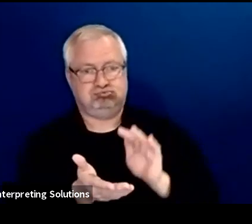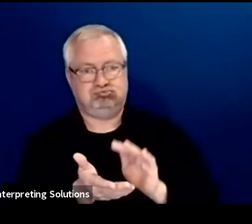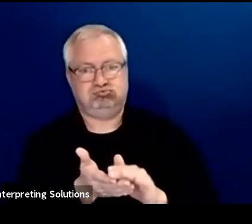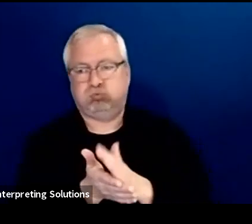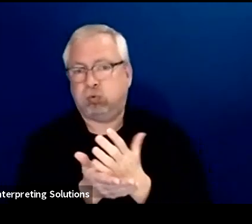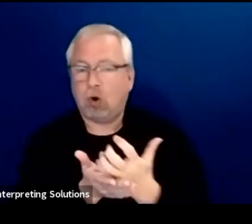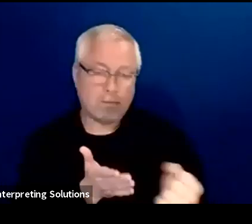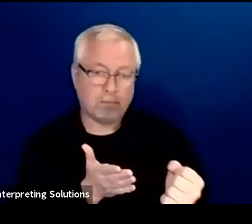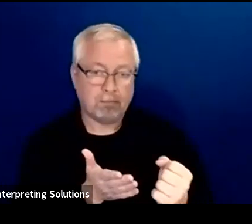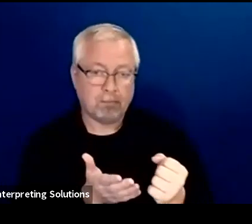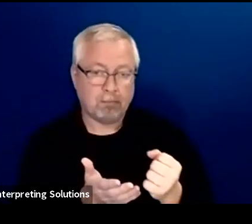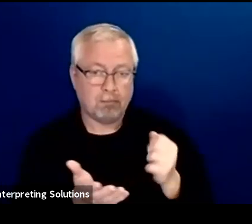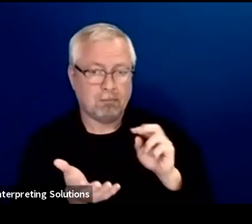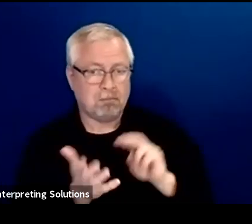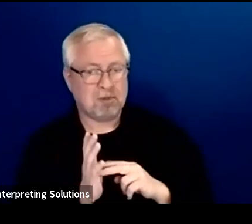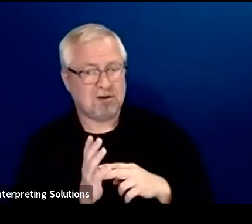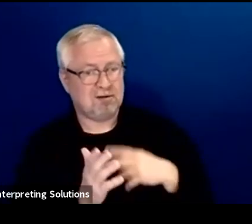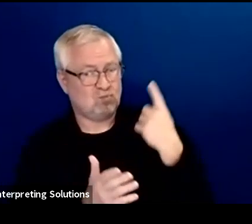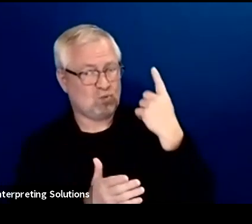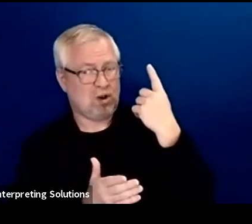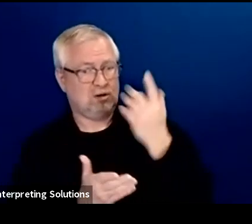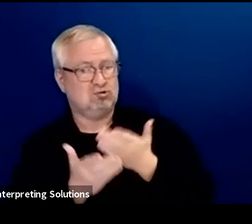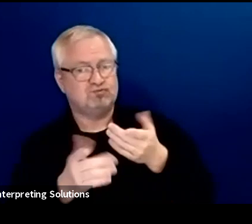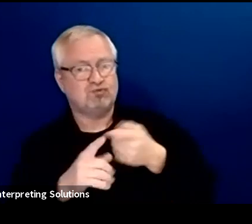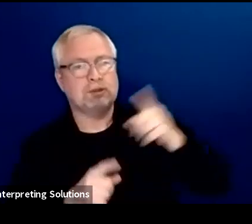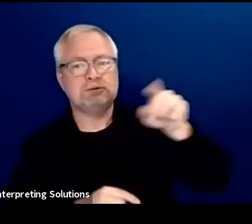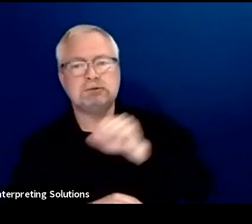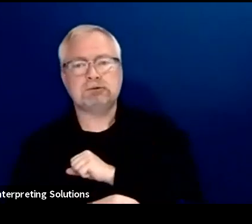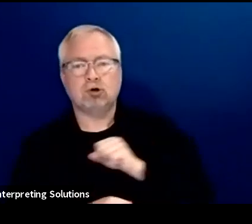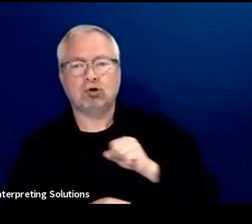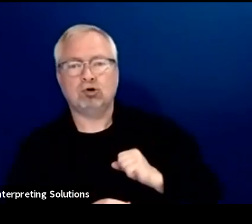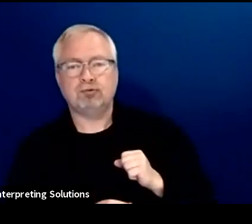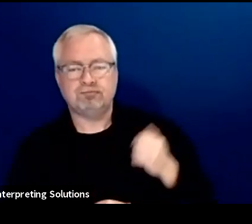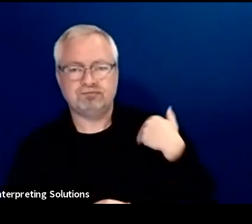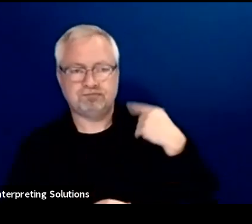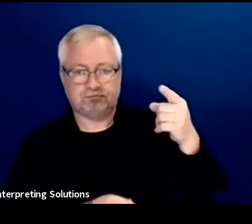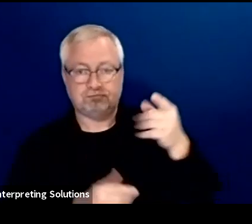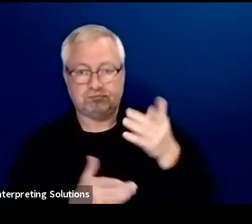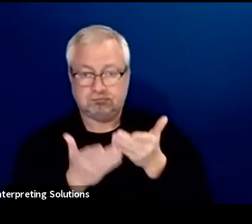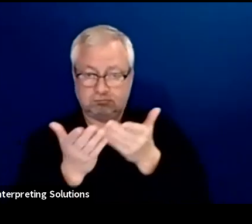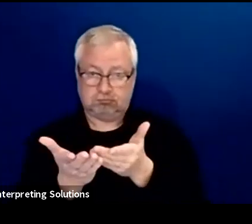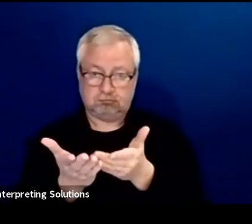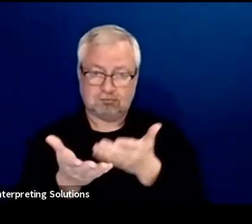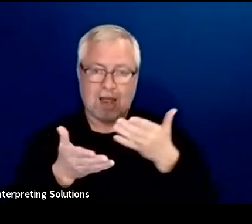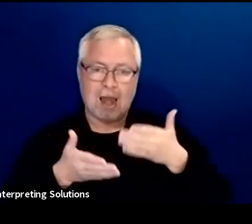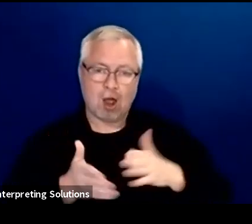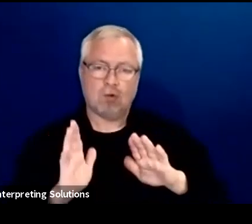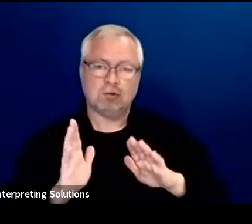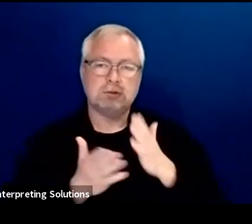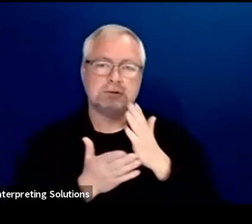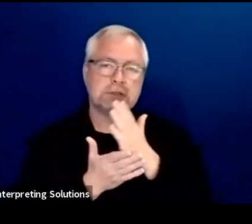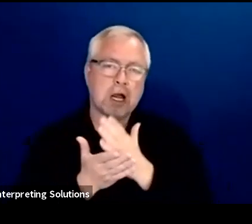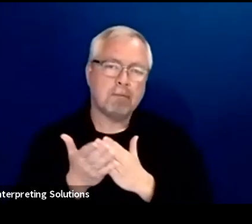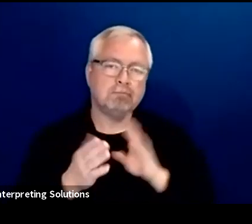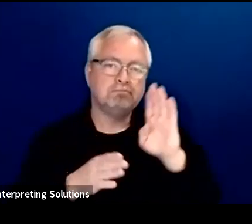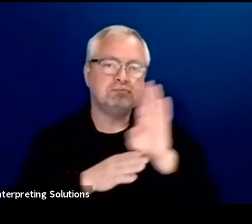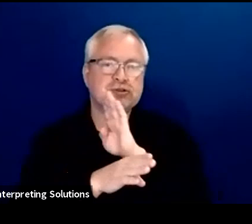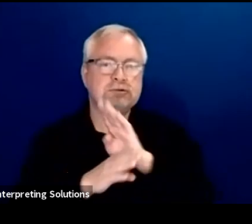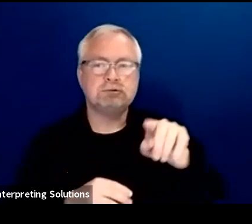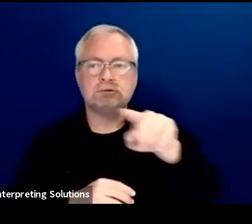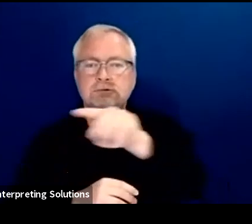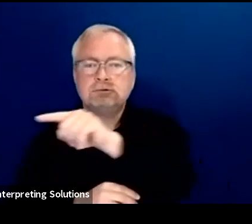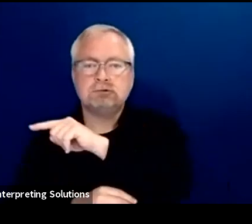Senator Gazelka suggested today at that hearing, allowing some businesses, he suggested especially ones that are related to the outdoors, to get